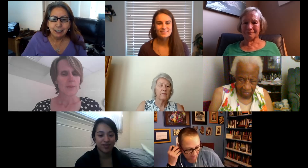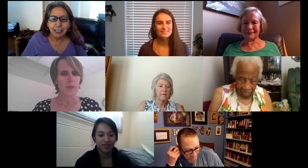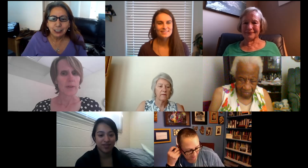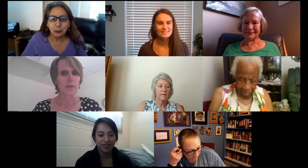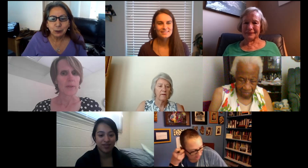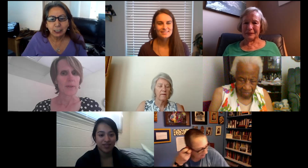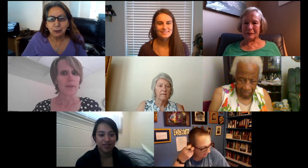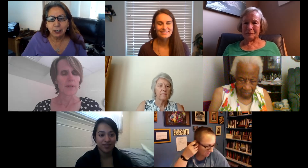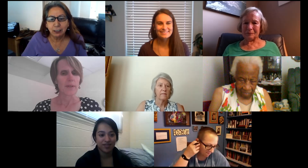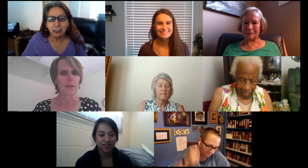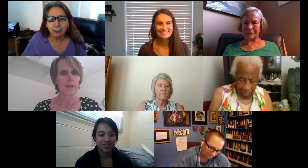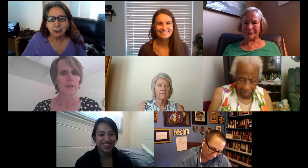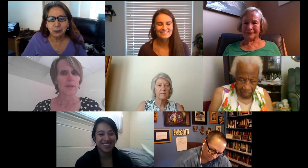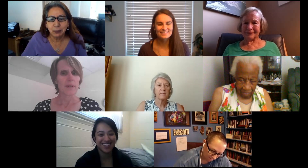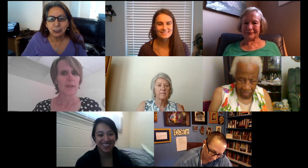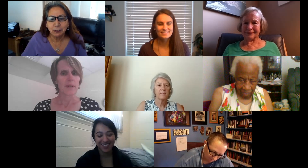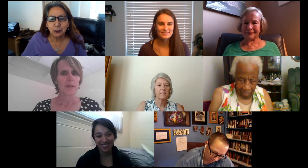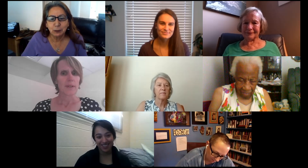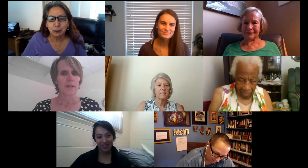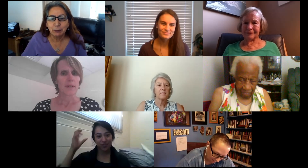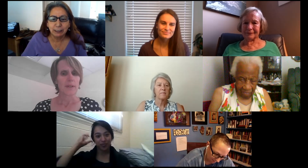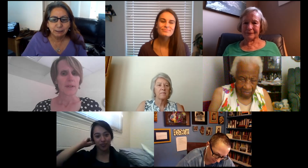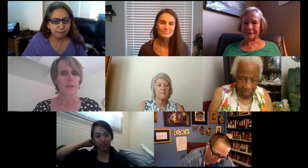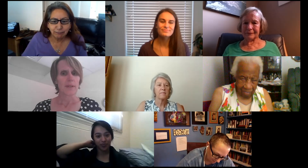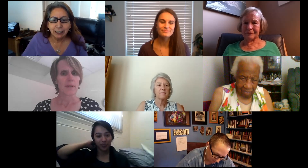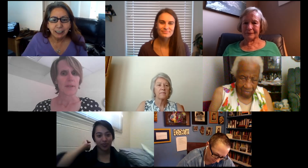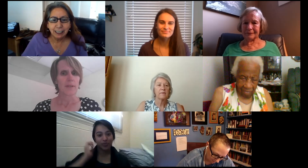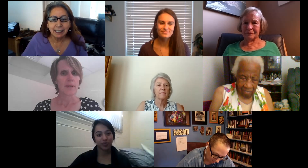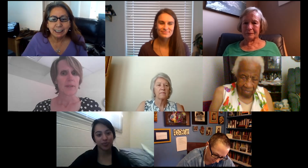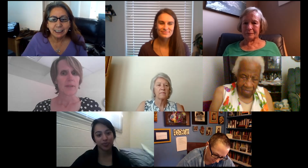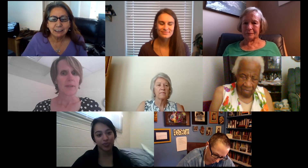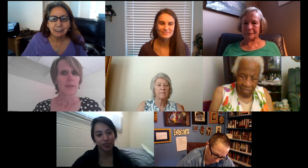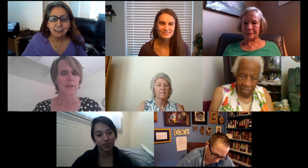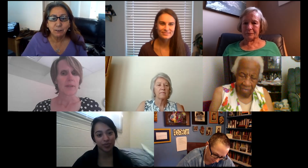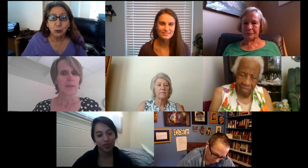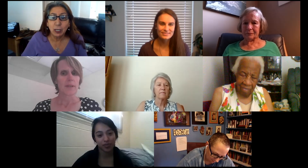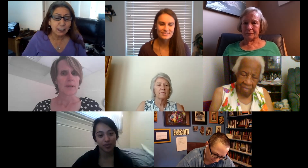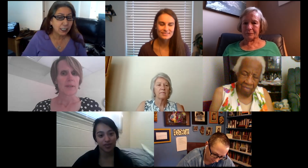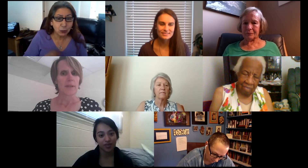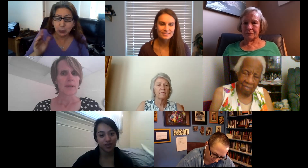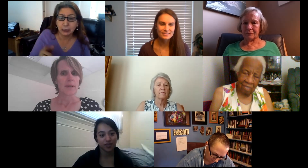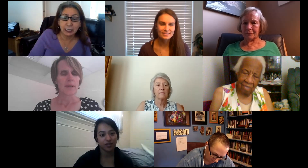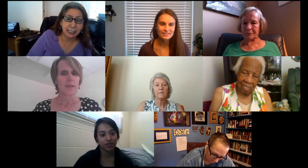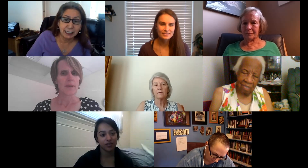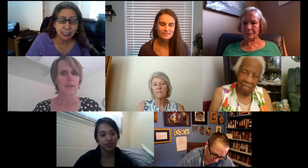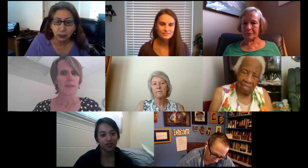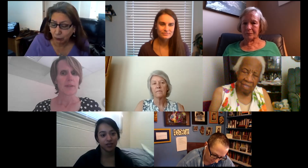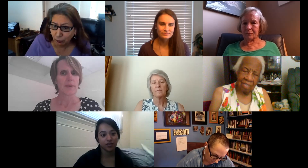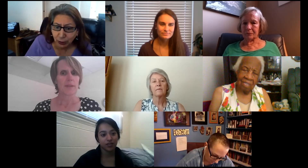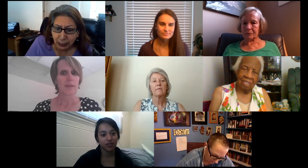I told you I could go on and on. There's so much to learn, but at least if you have any questions that I didn't answer, feel free to